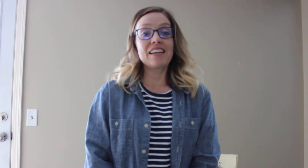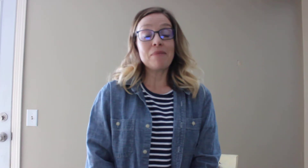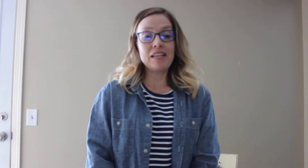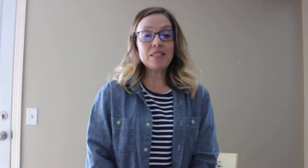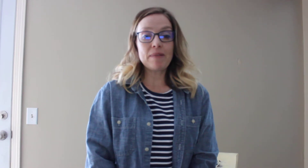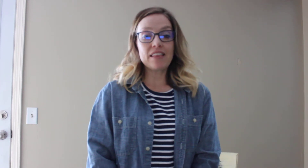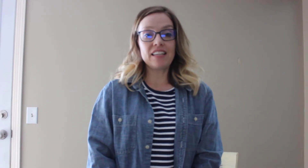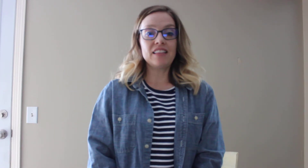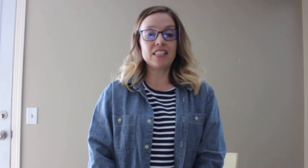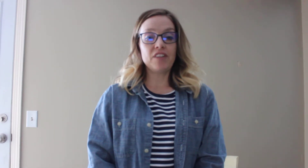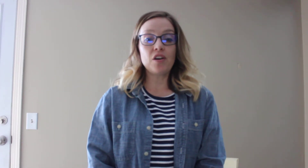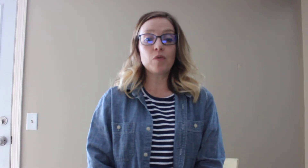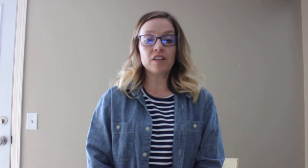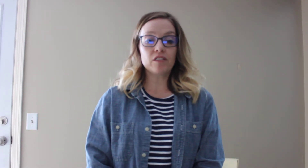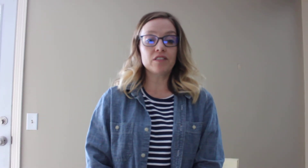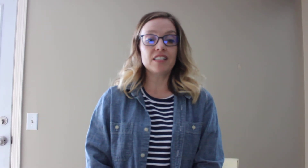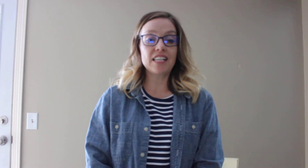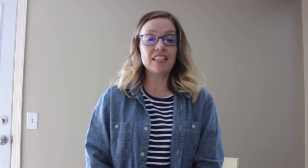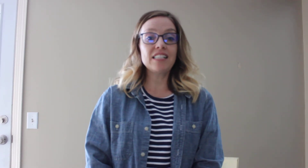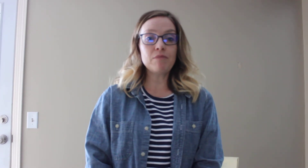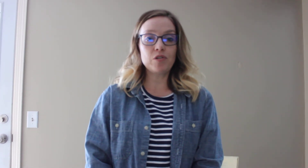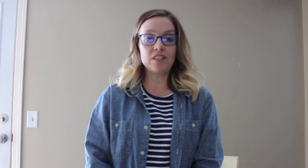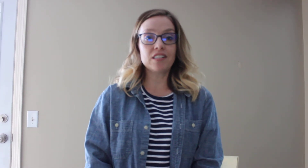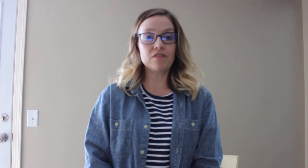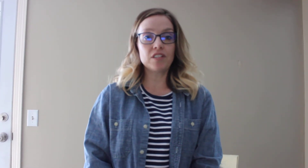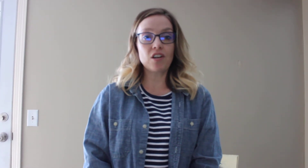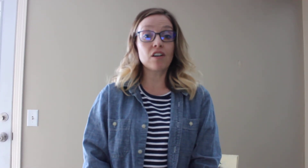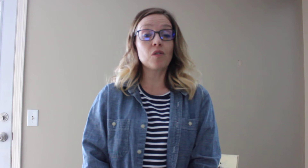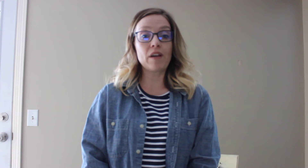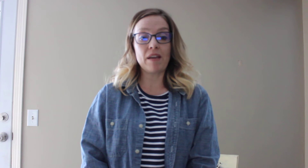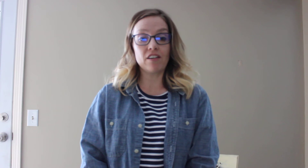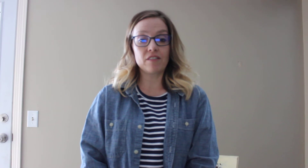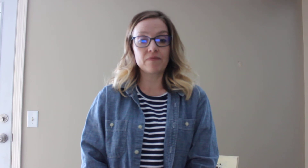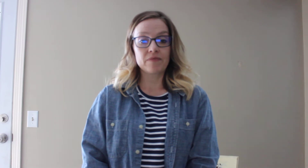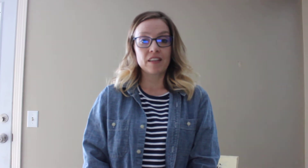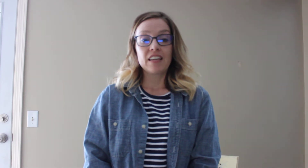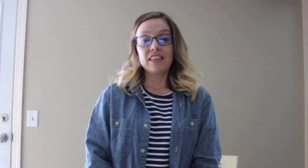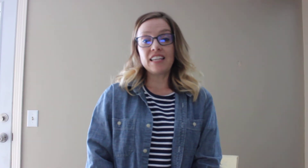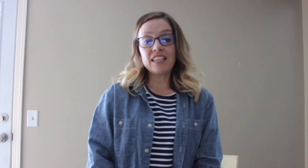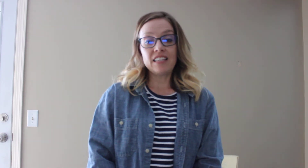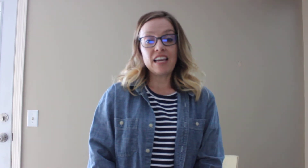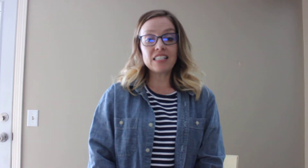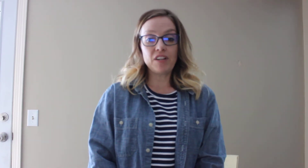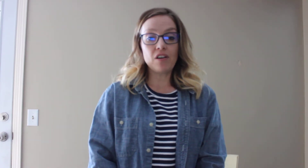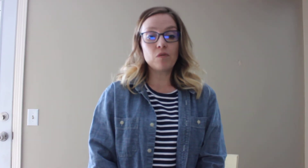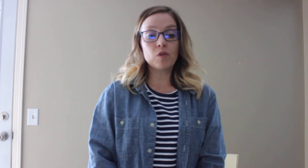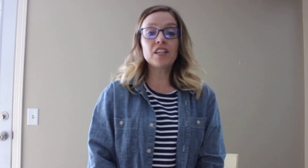Hi, my name is Beth, and in this video we're going to learn the signs and motions for the song Waymaker. Then in the next video, we're going to